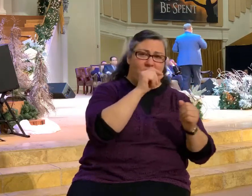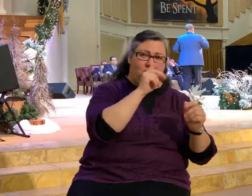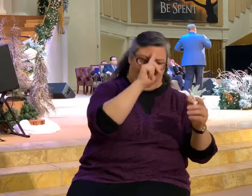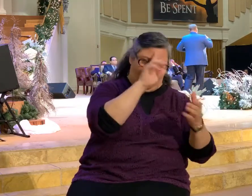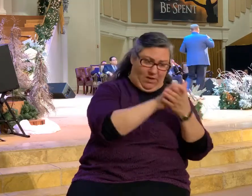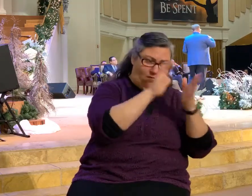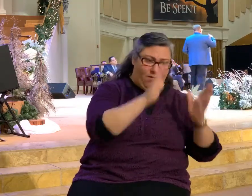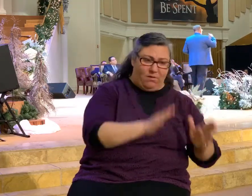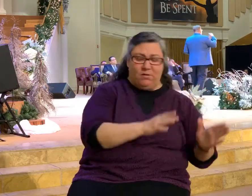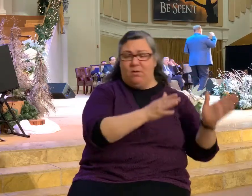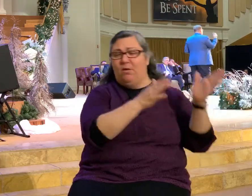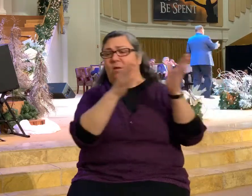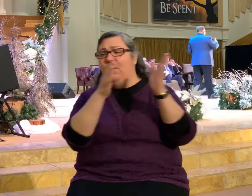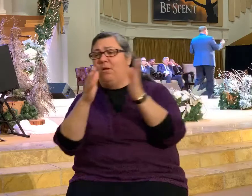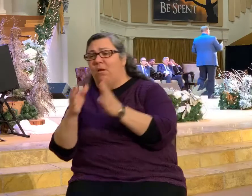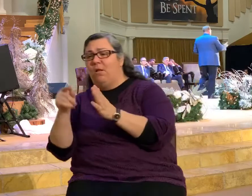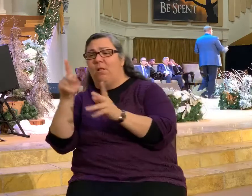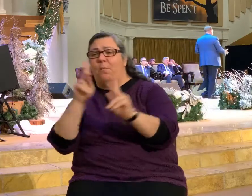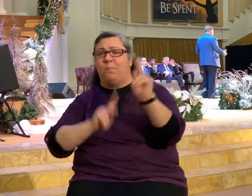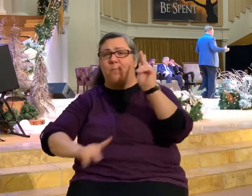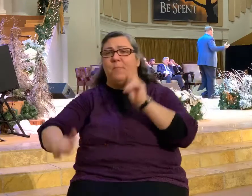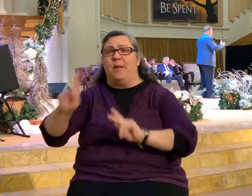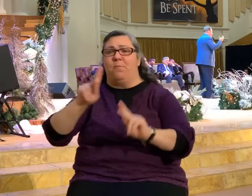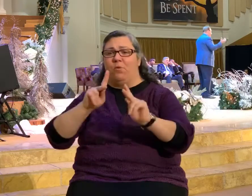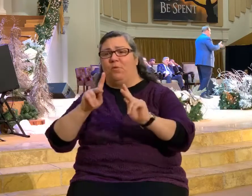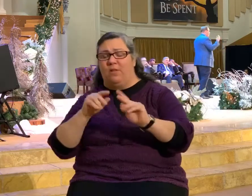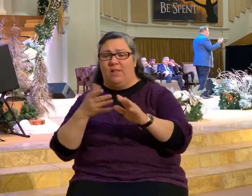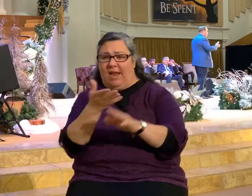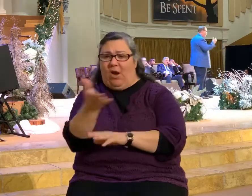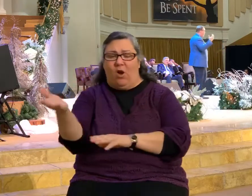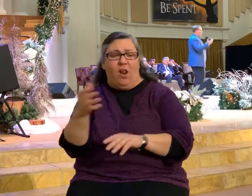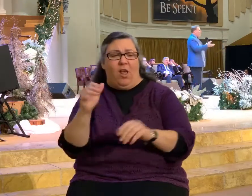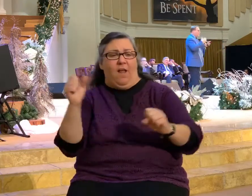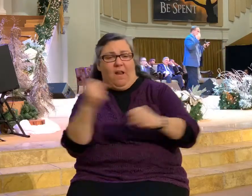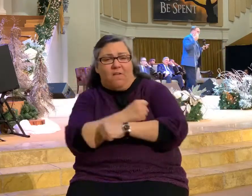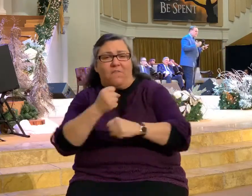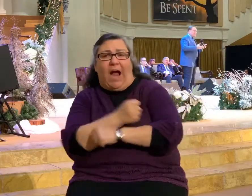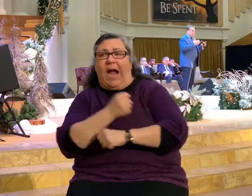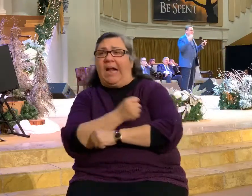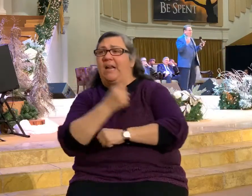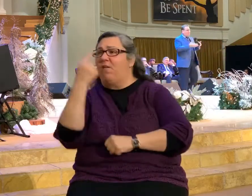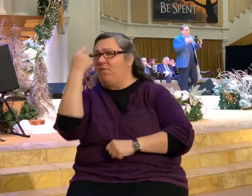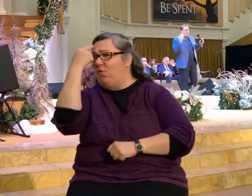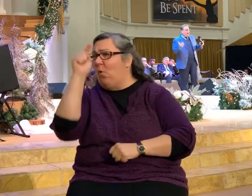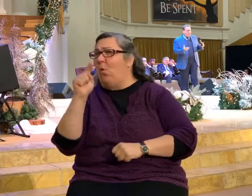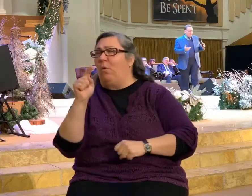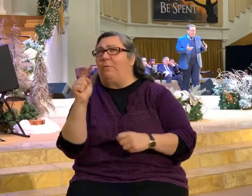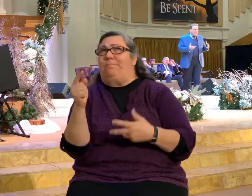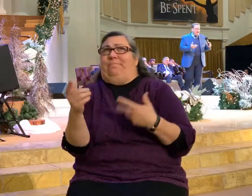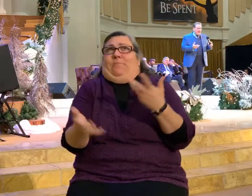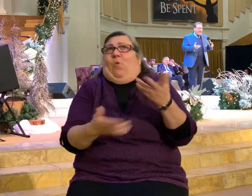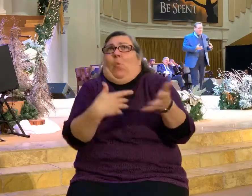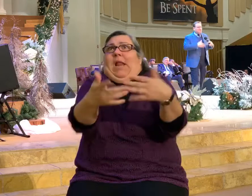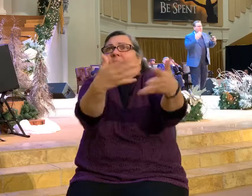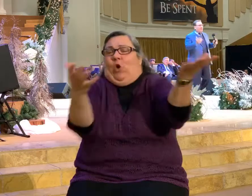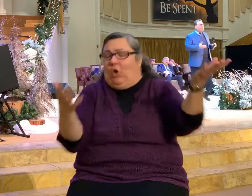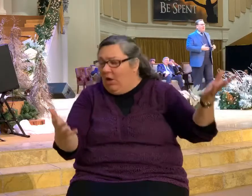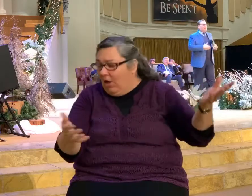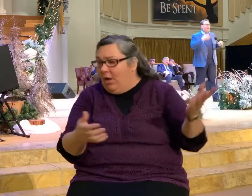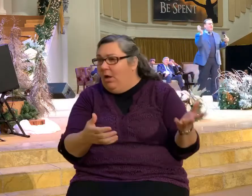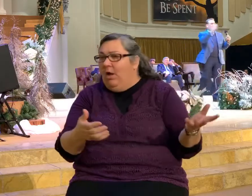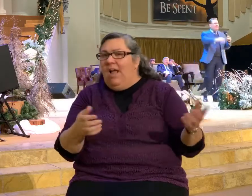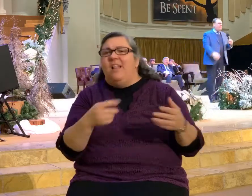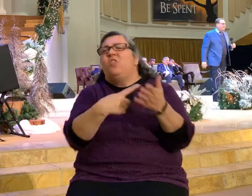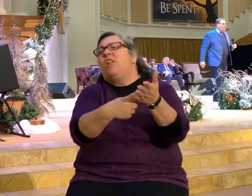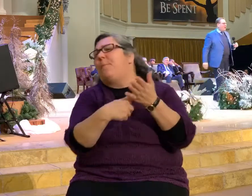believers and the people that were in the church, they were fighting over this whatever it was. And there's debate